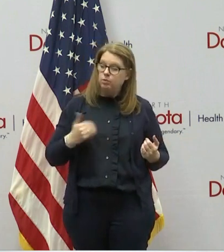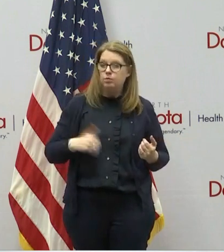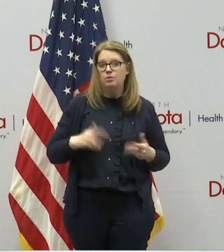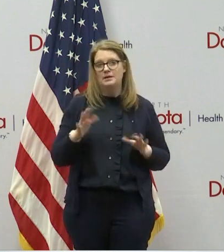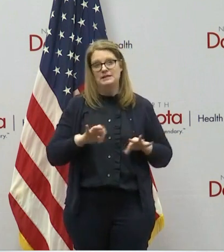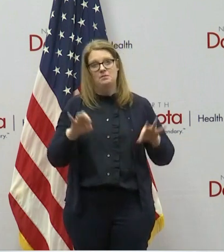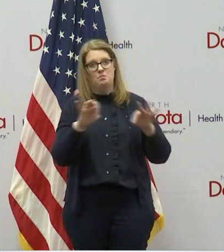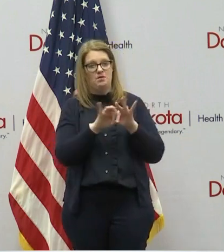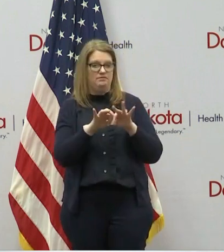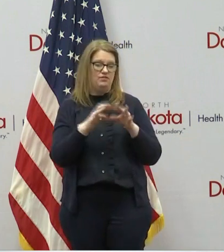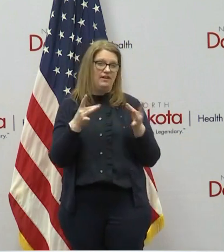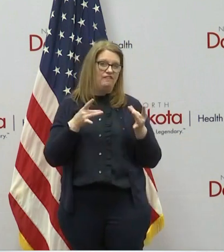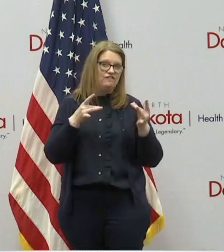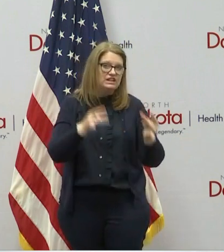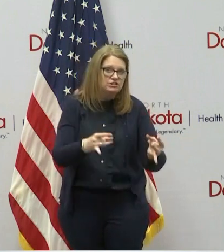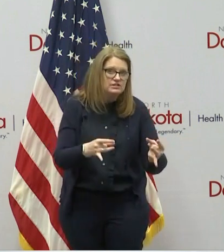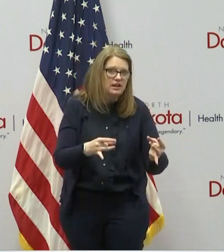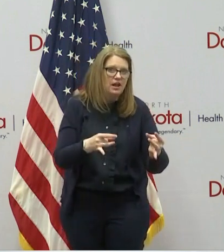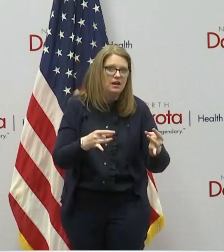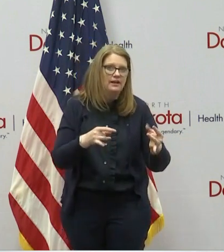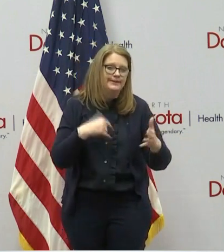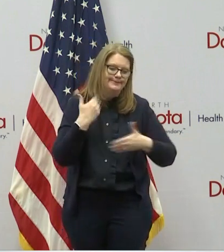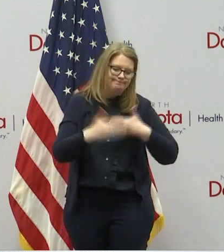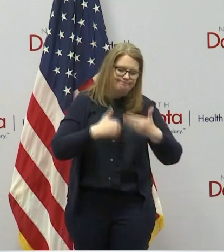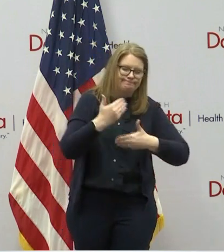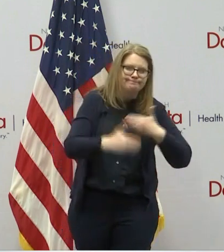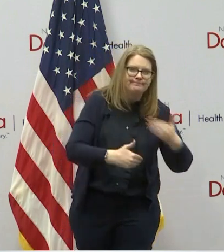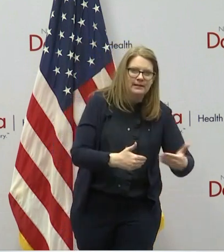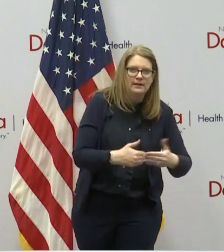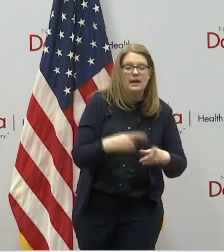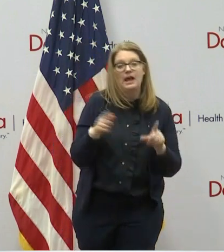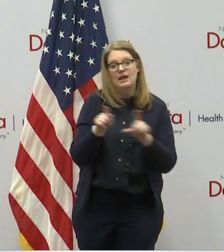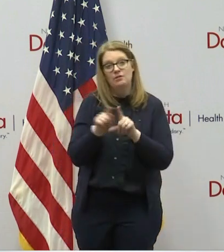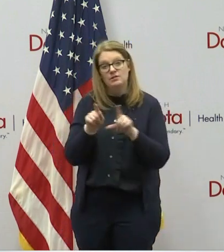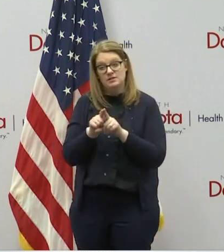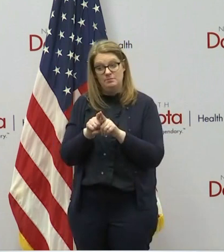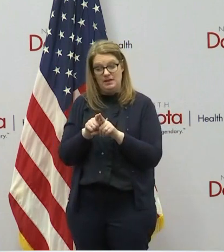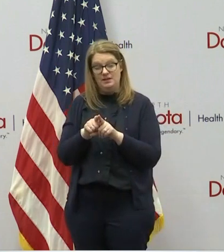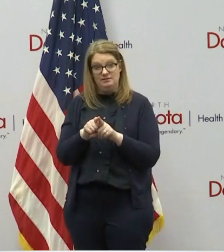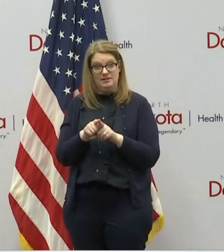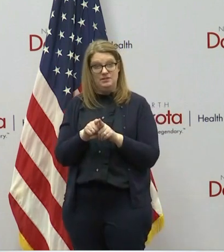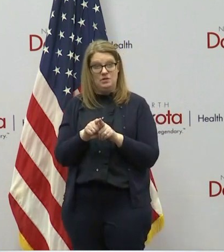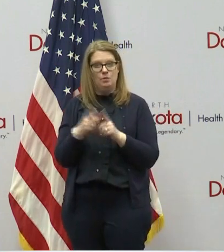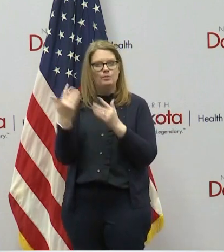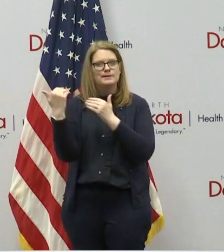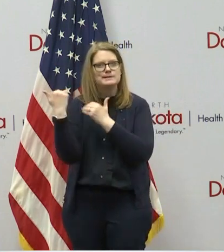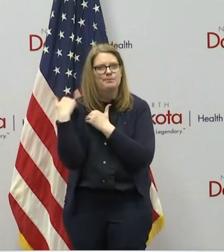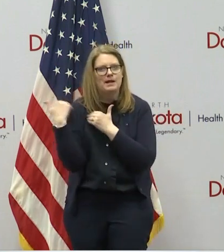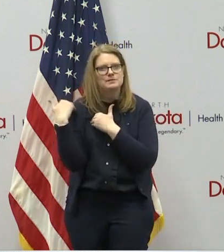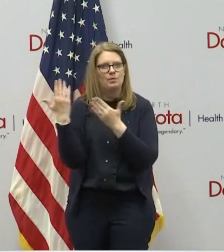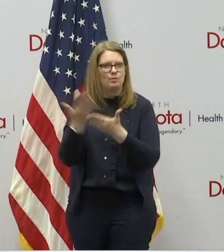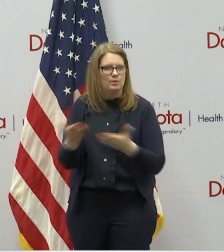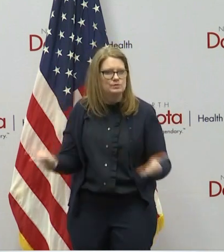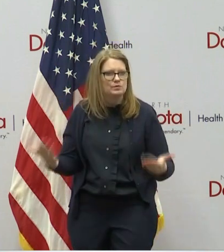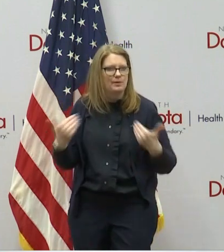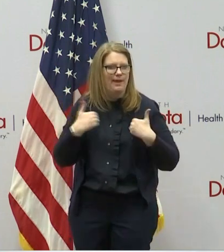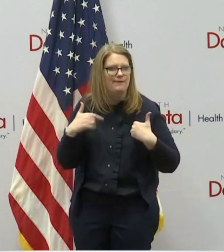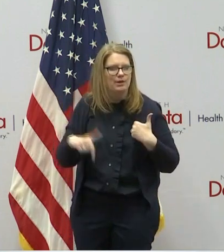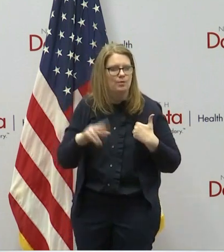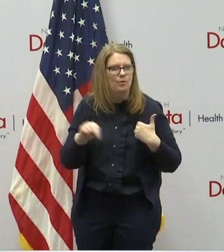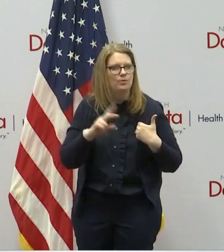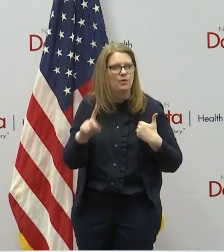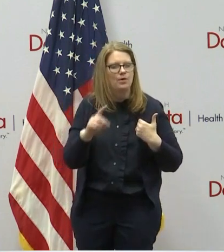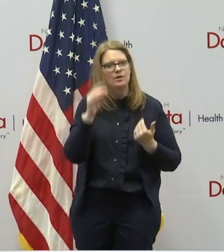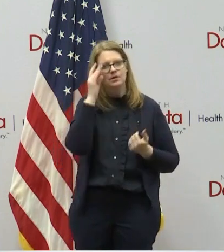It's important for being good stewards of the resources that we have here in North Dakota.